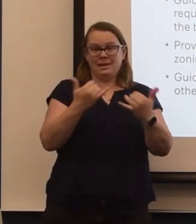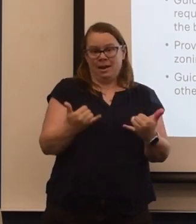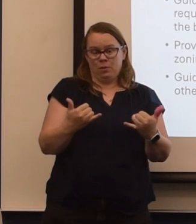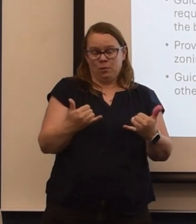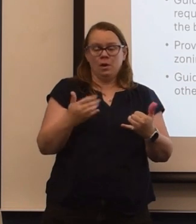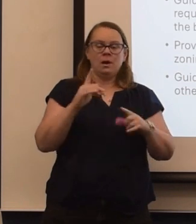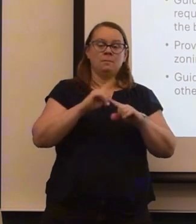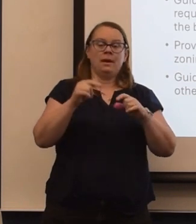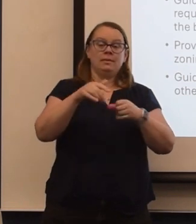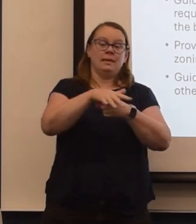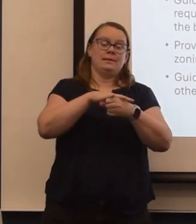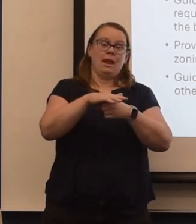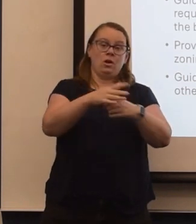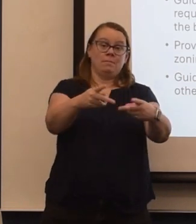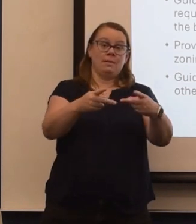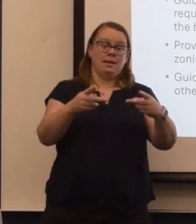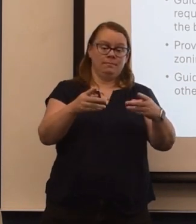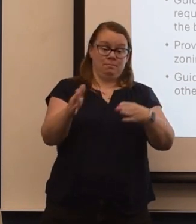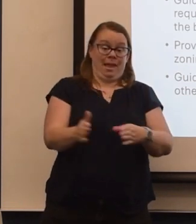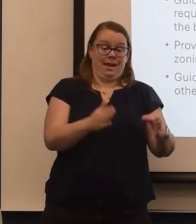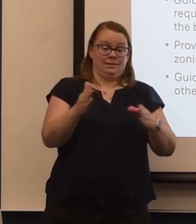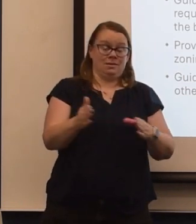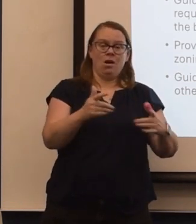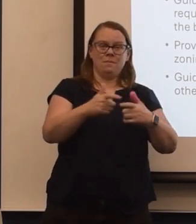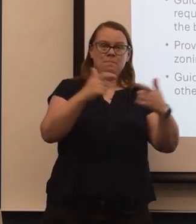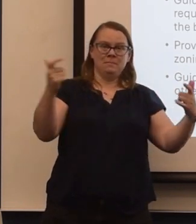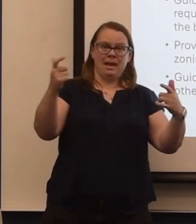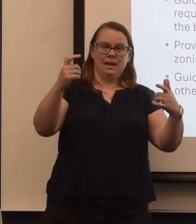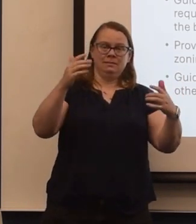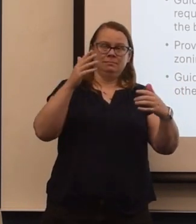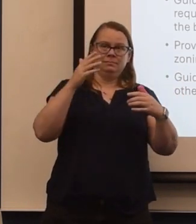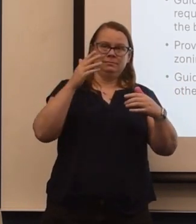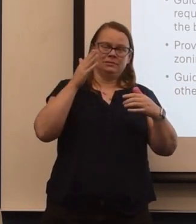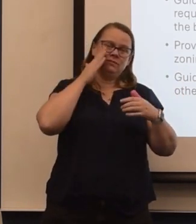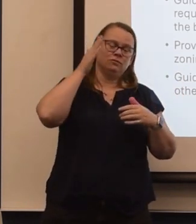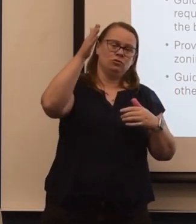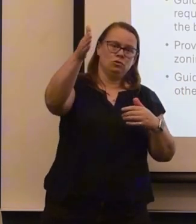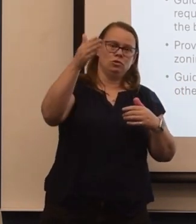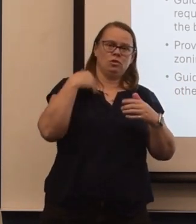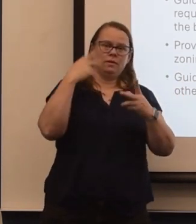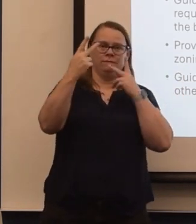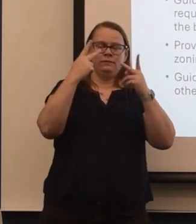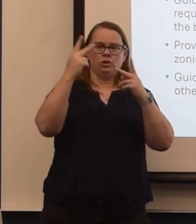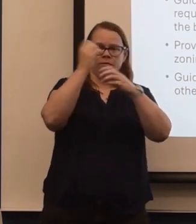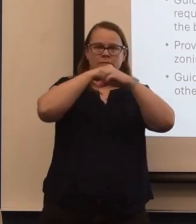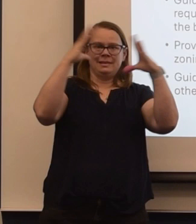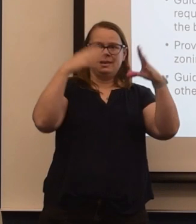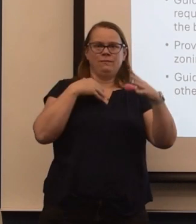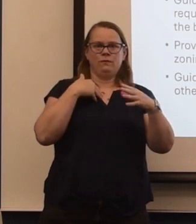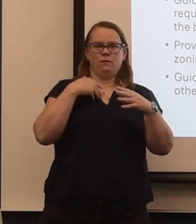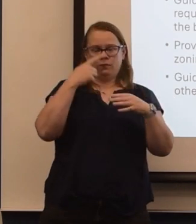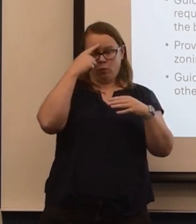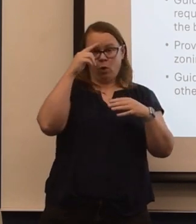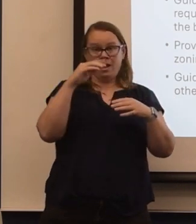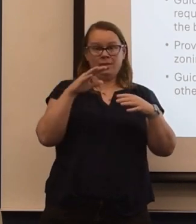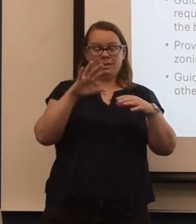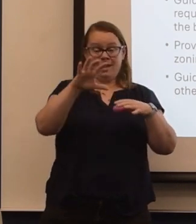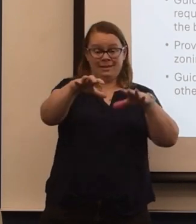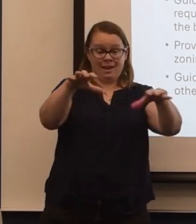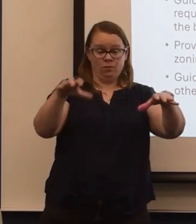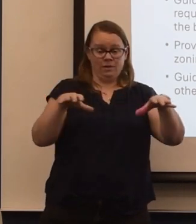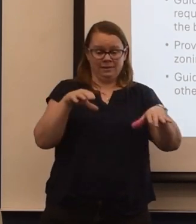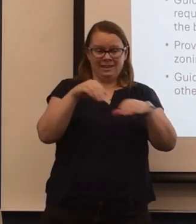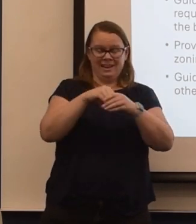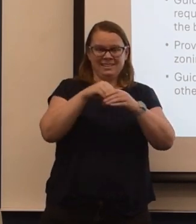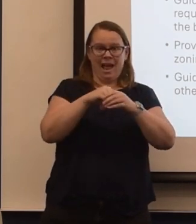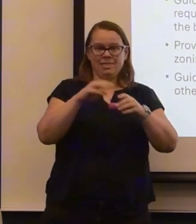these area plans are large plans that are long-range visions for the neighborhoods that are inside of them. We use